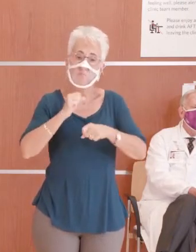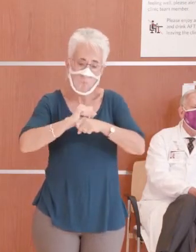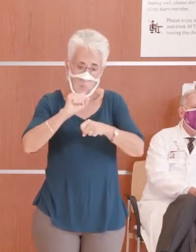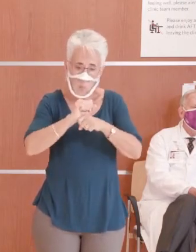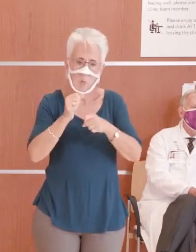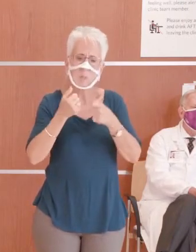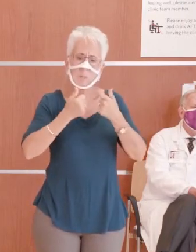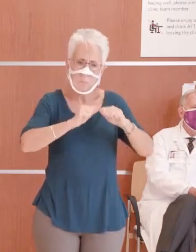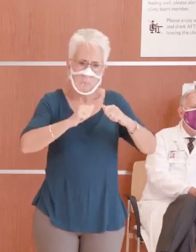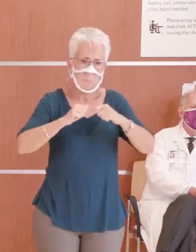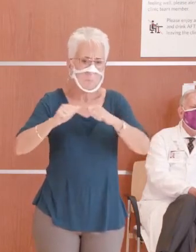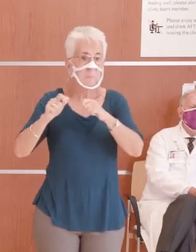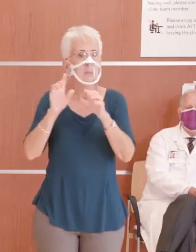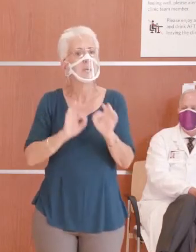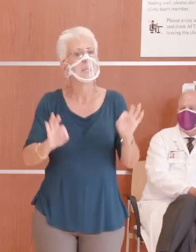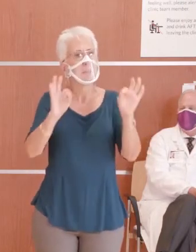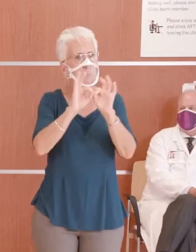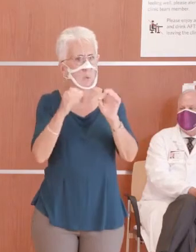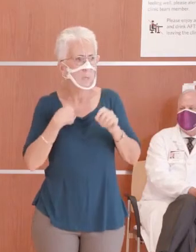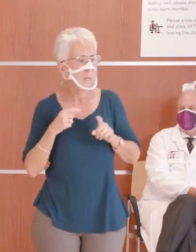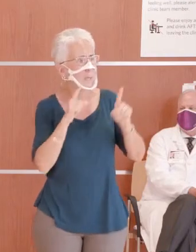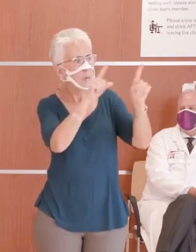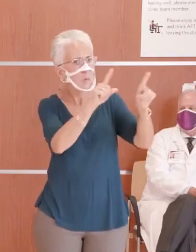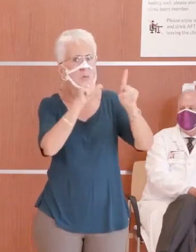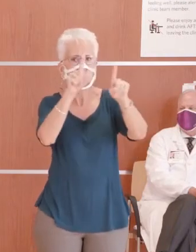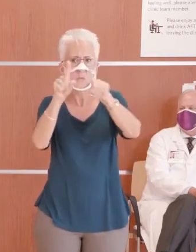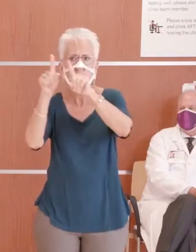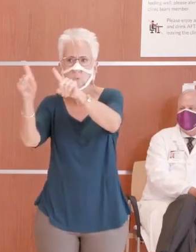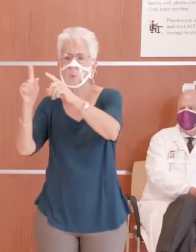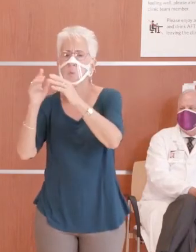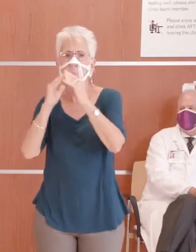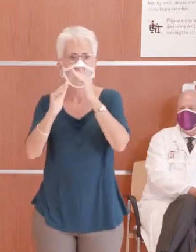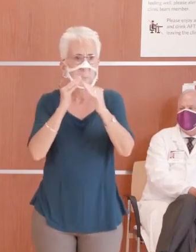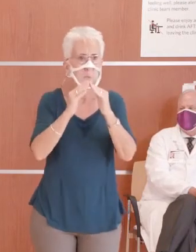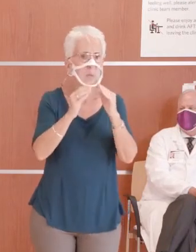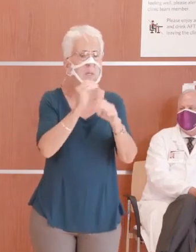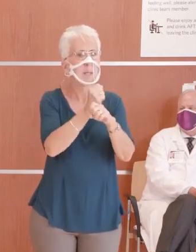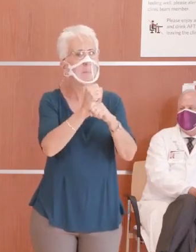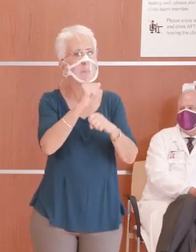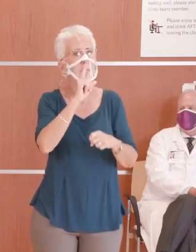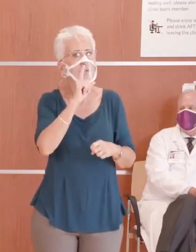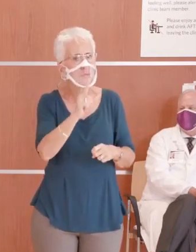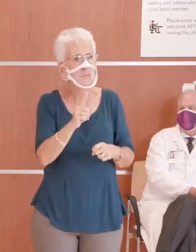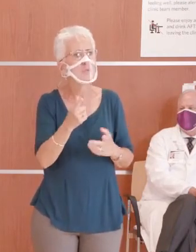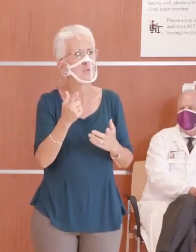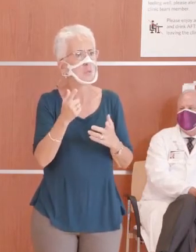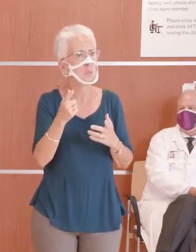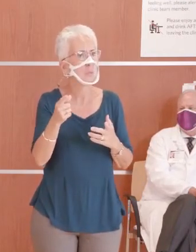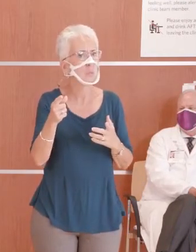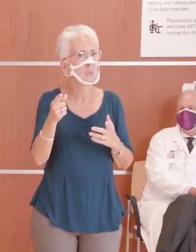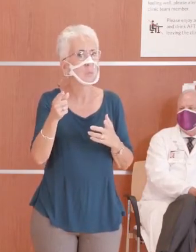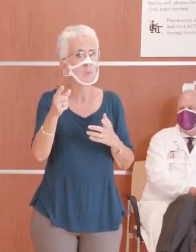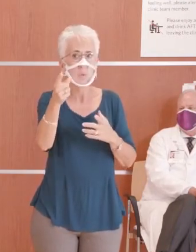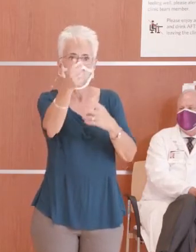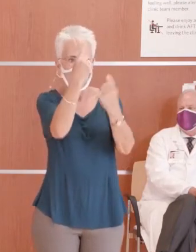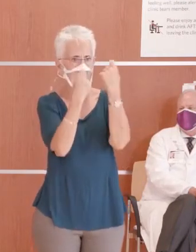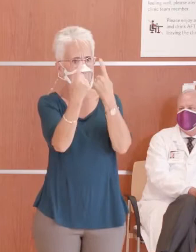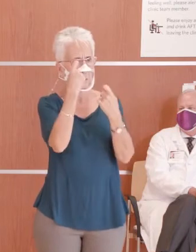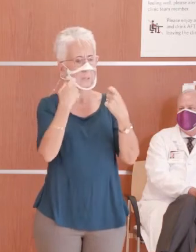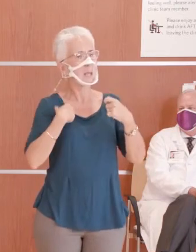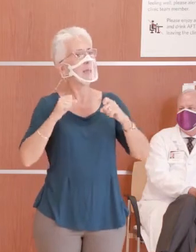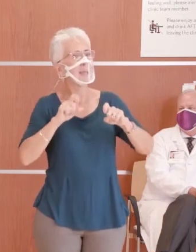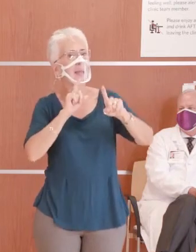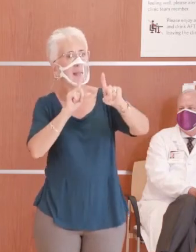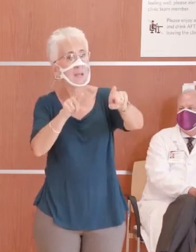it's important that I get out to communities like this and make sure that there's an opportunity to answer questions that people